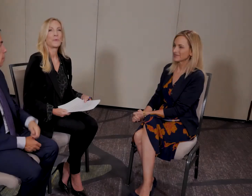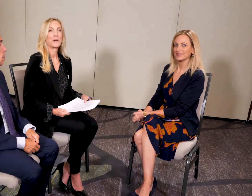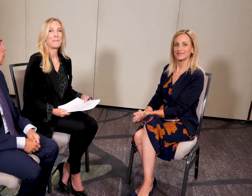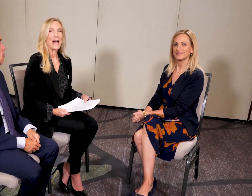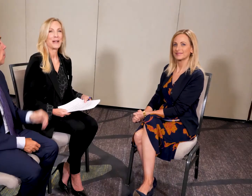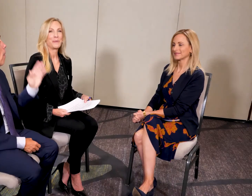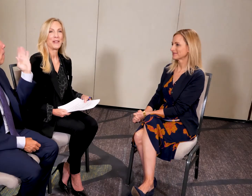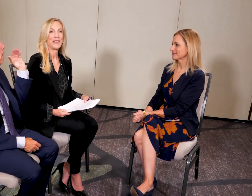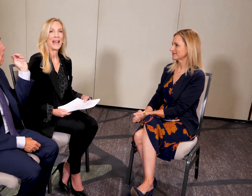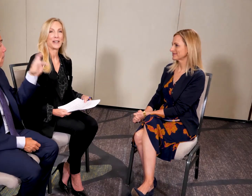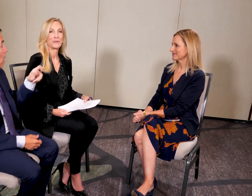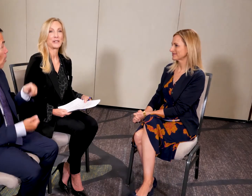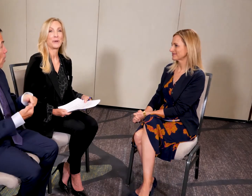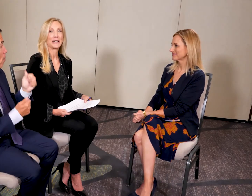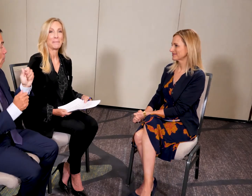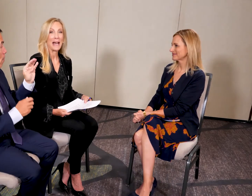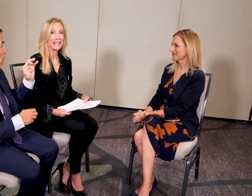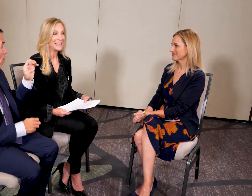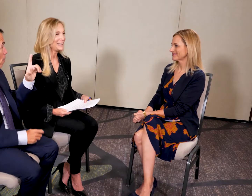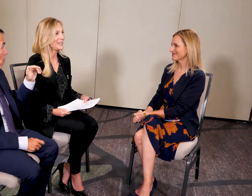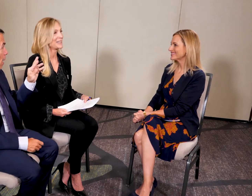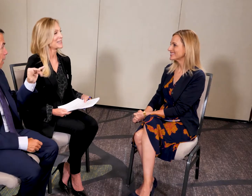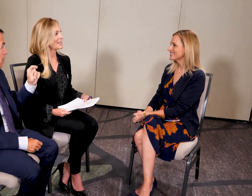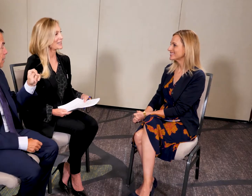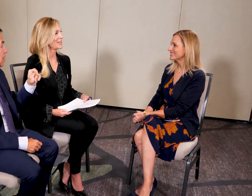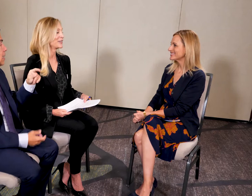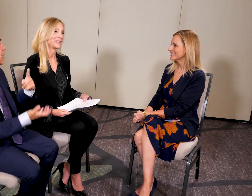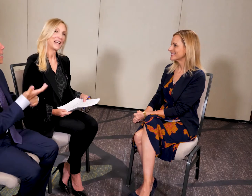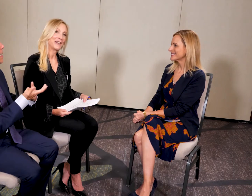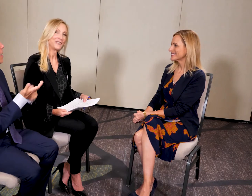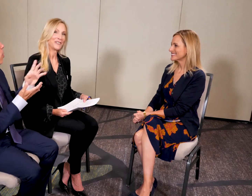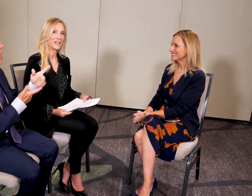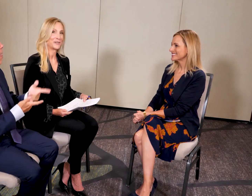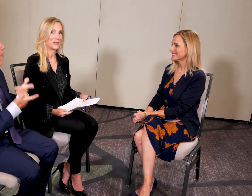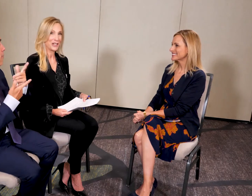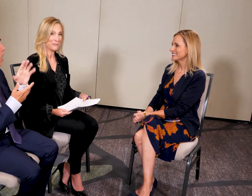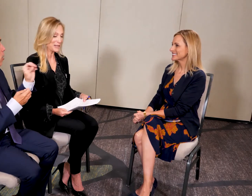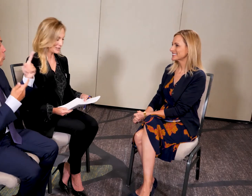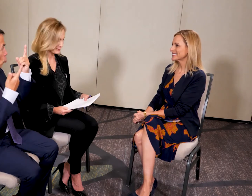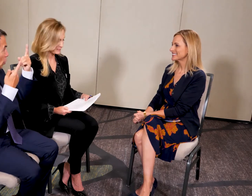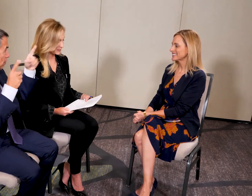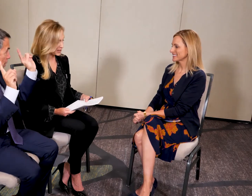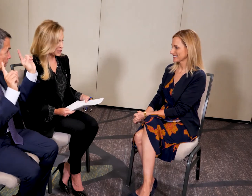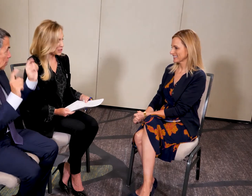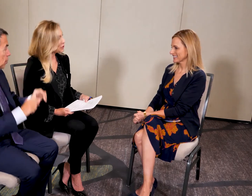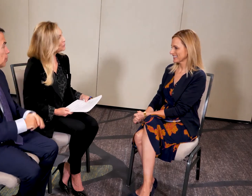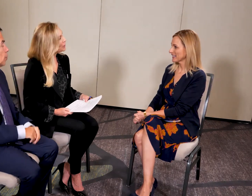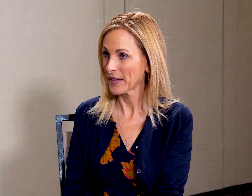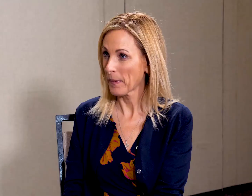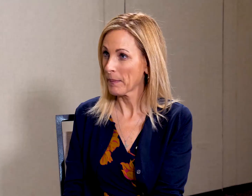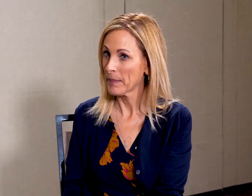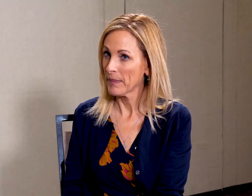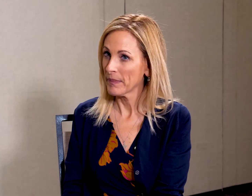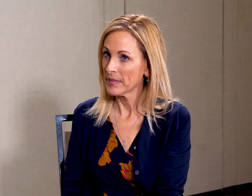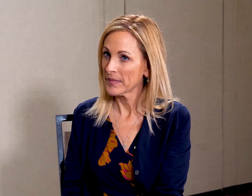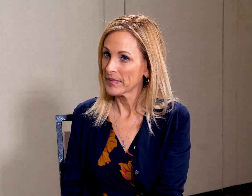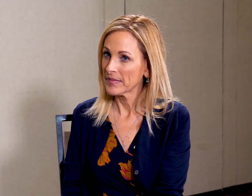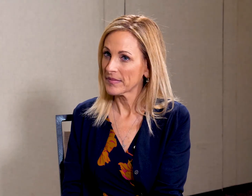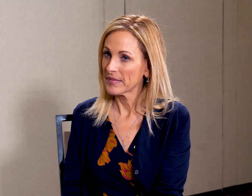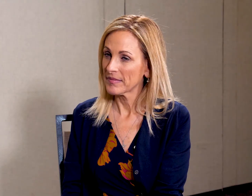We're back with actress Marlee Matlin discussing her life and her achievements. You won an Oscar and a Golden